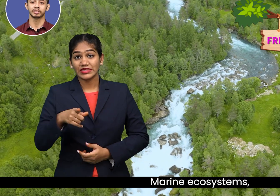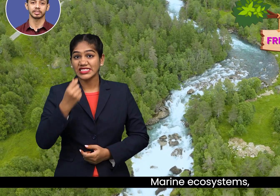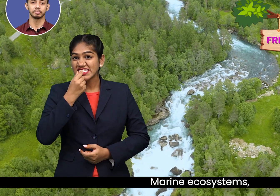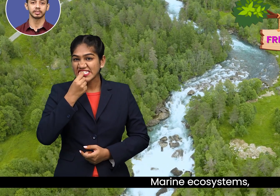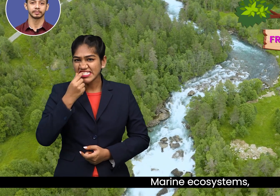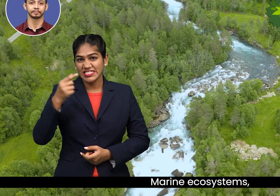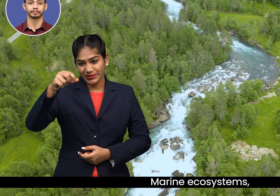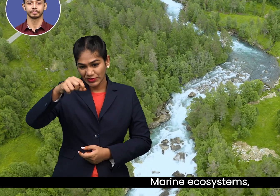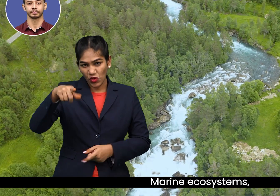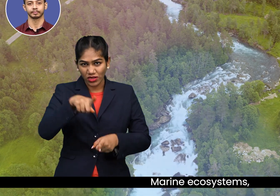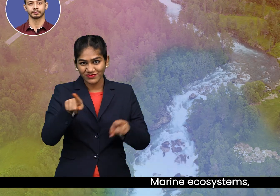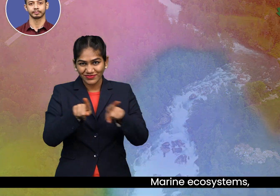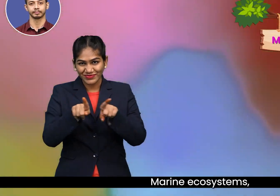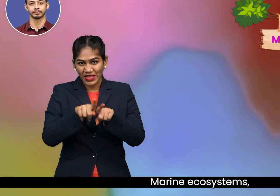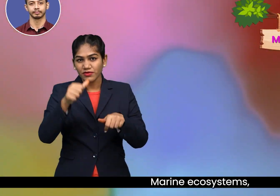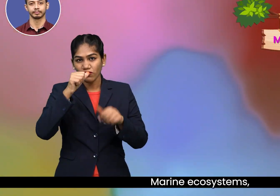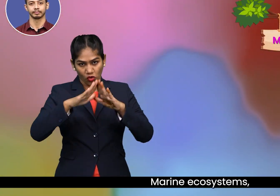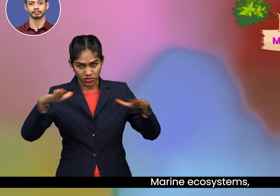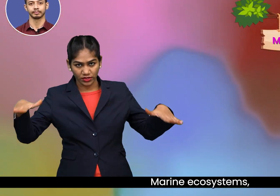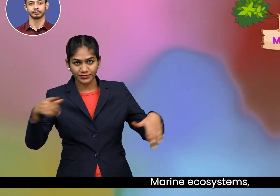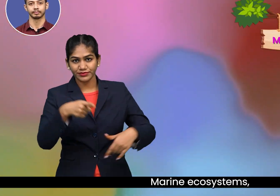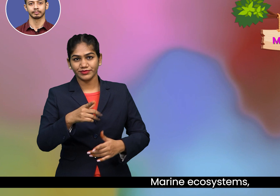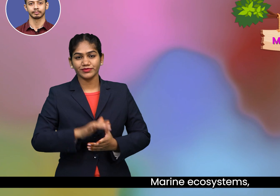Marine ecosystems,